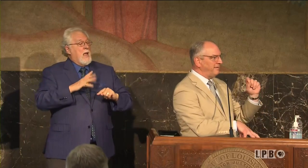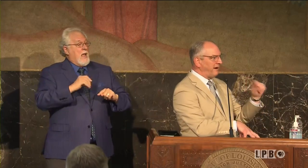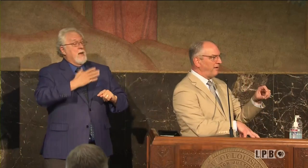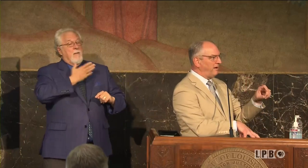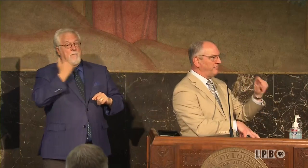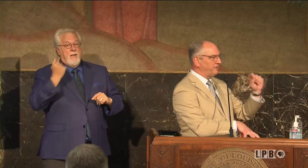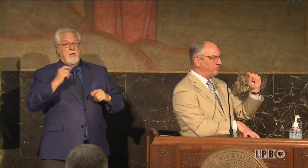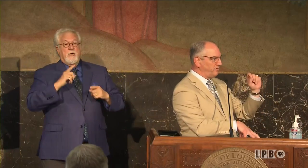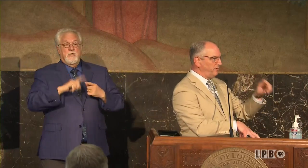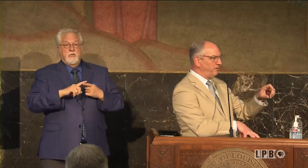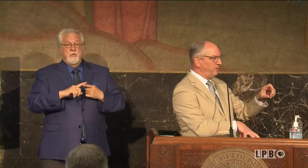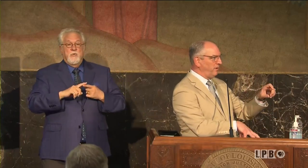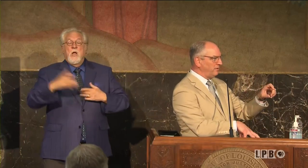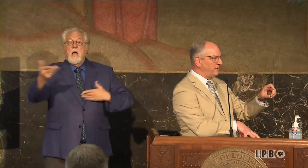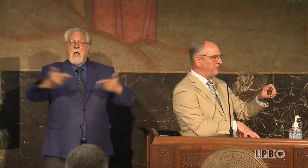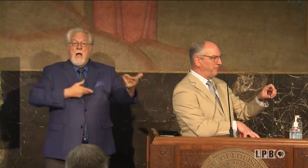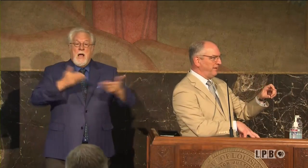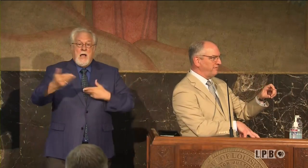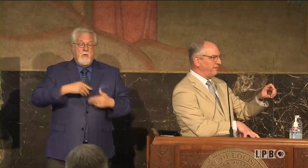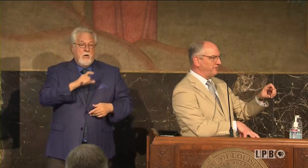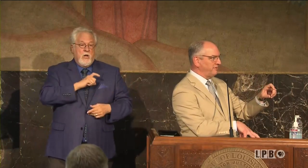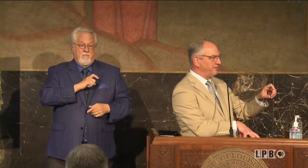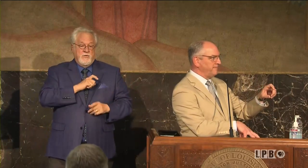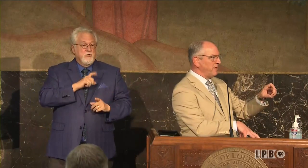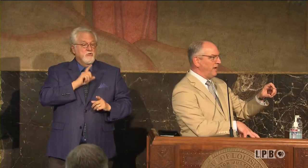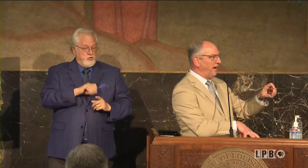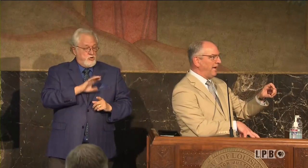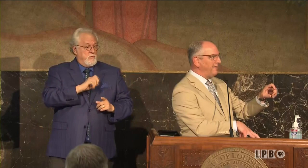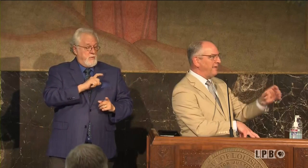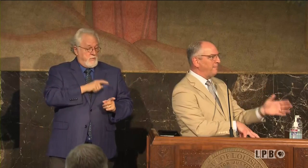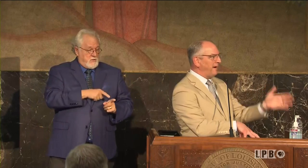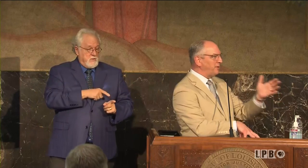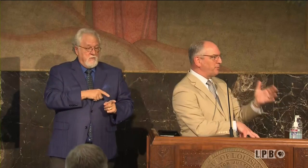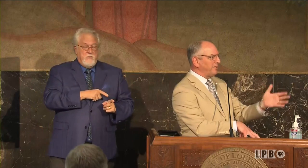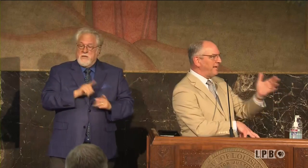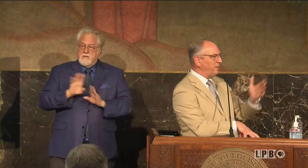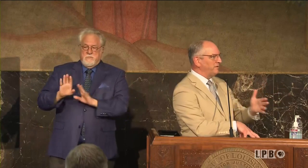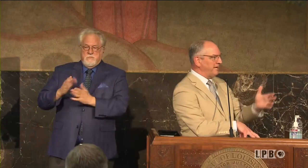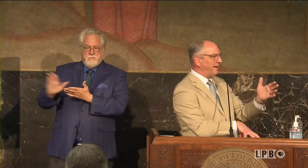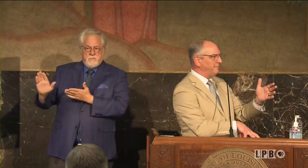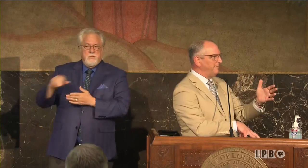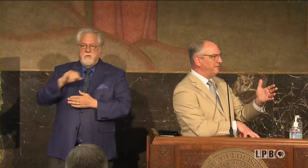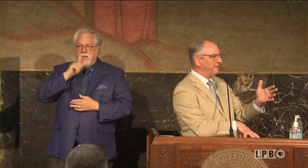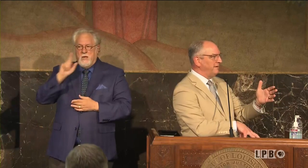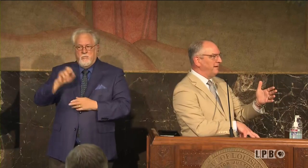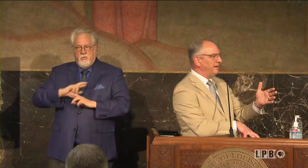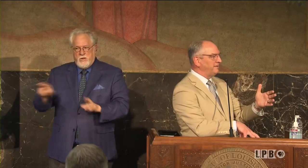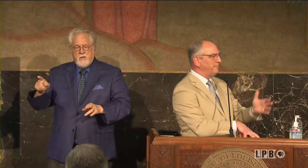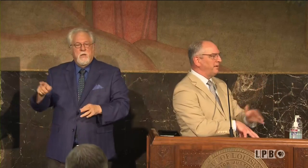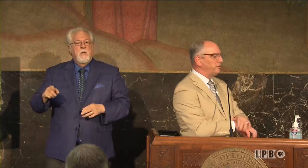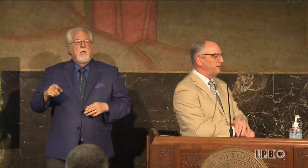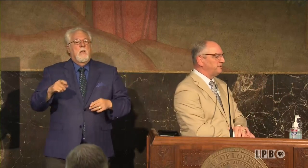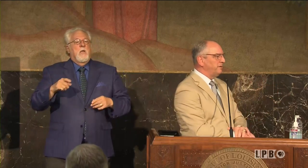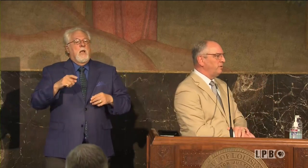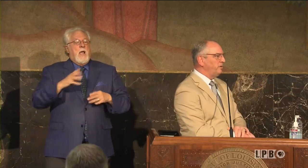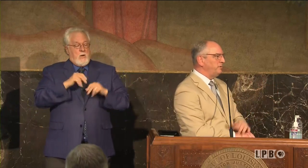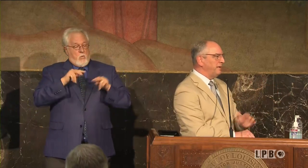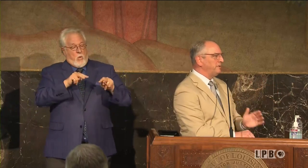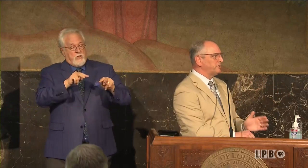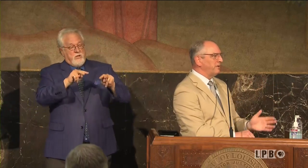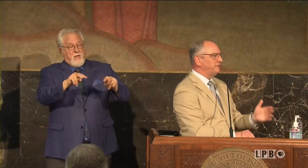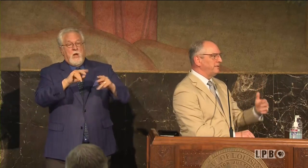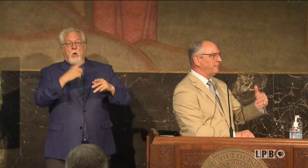outset of hiring officers who ought to be police officers and then monitoring that over time to make sure that someone